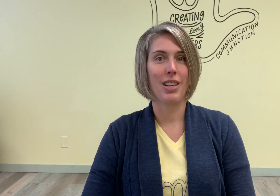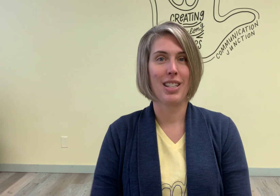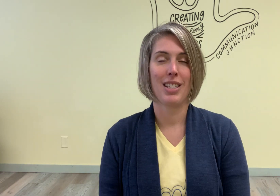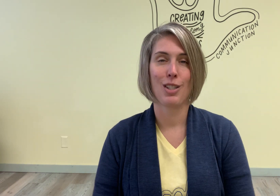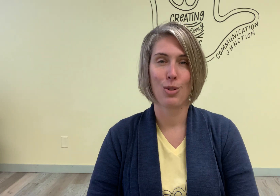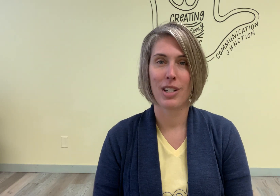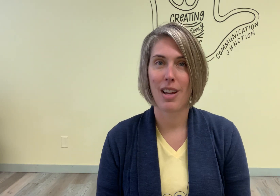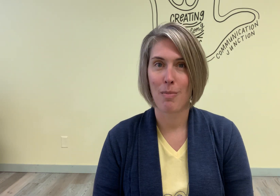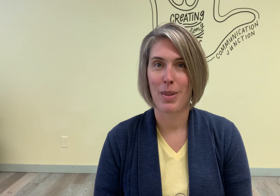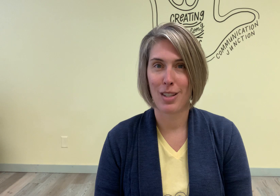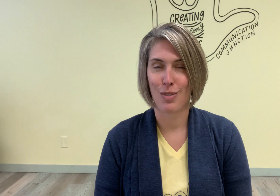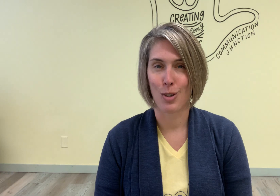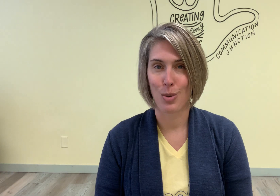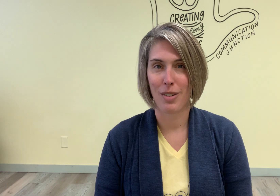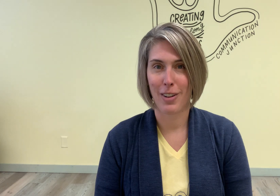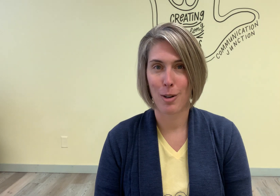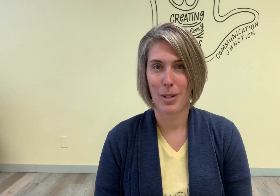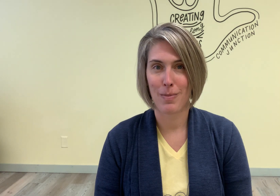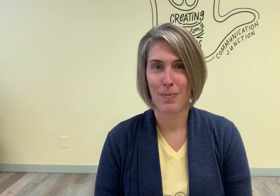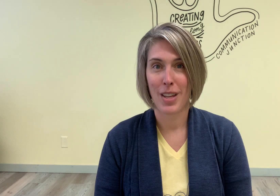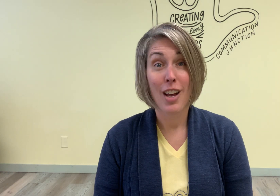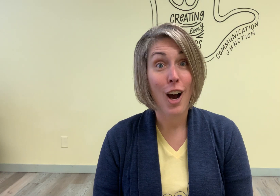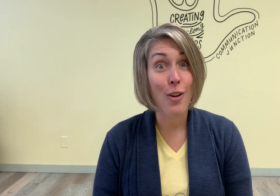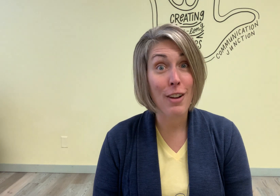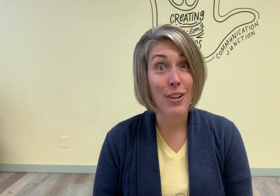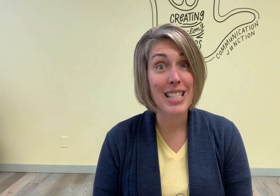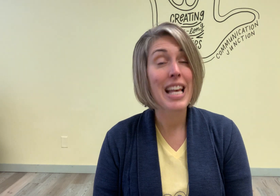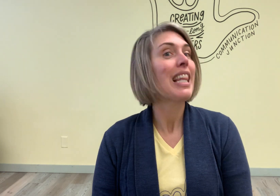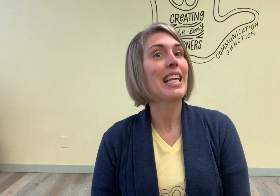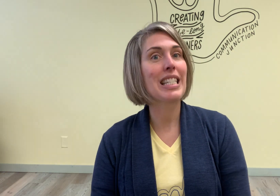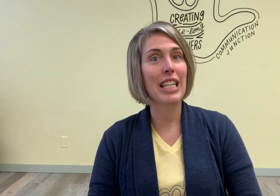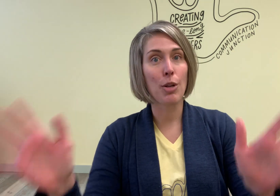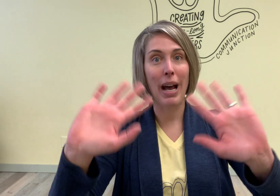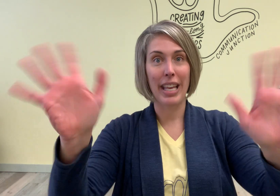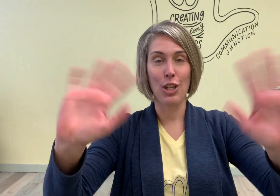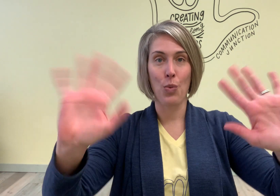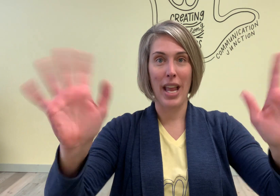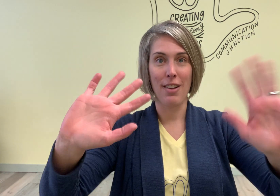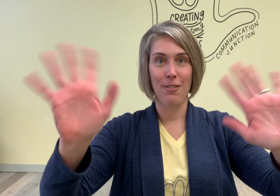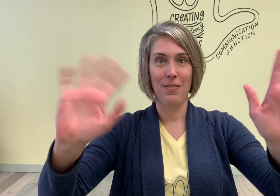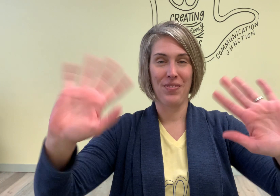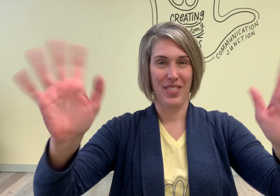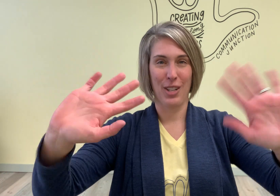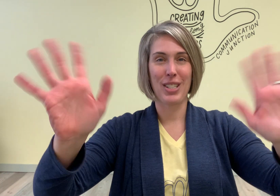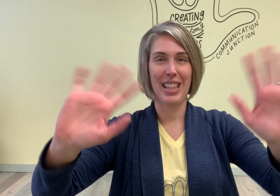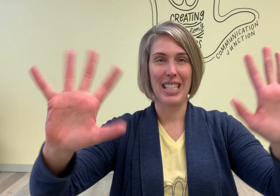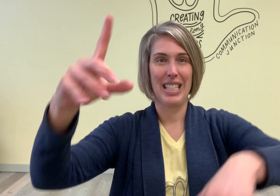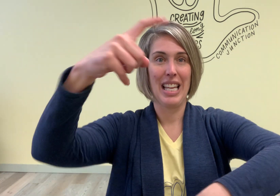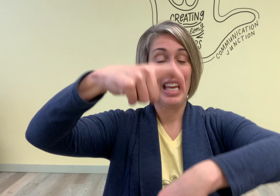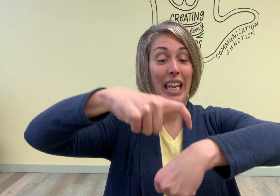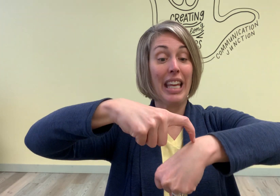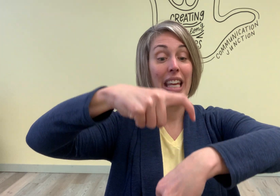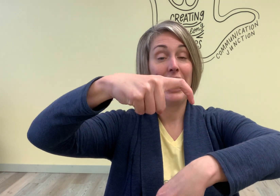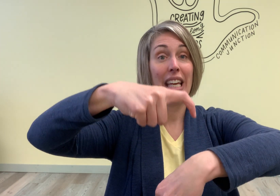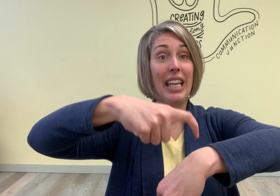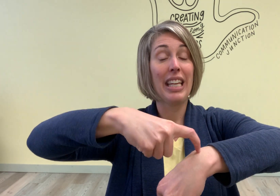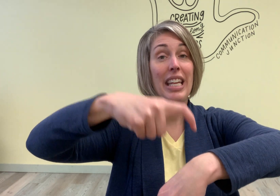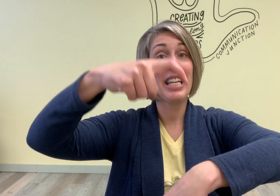and Sing Storytime in this virtual environment. All right, friends, let's sing goodbye. Can you wave? It goes like this. It